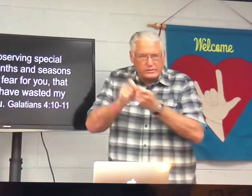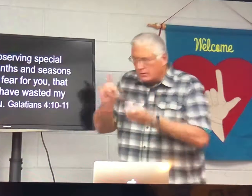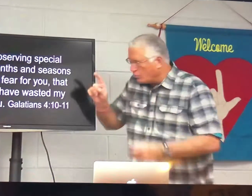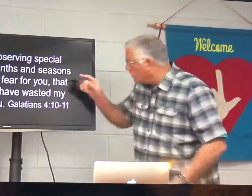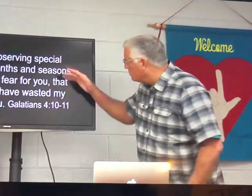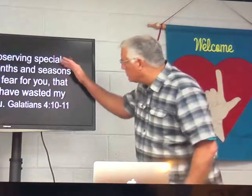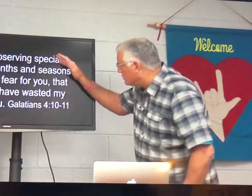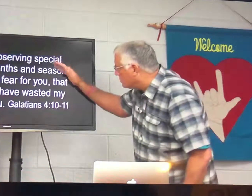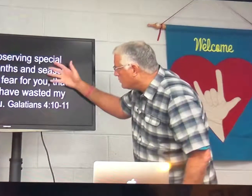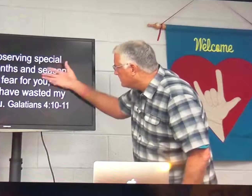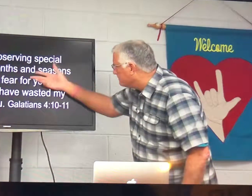out.